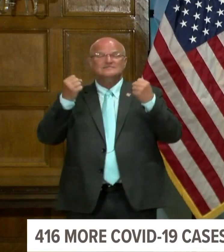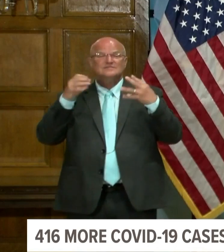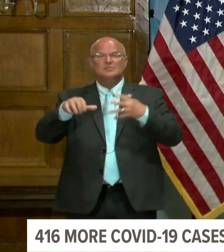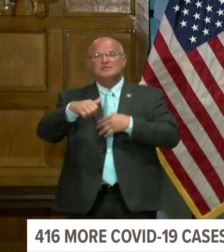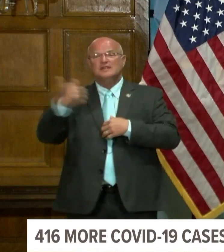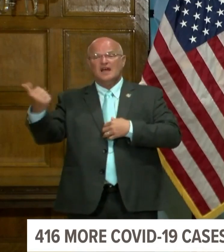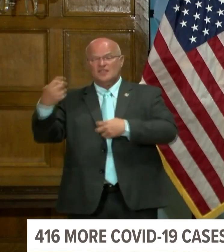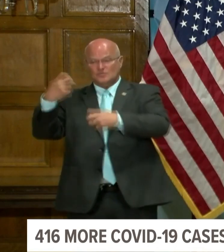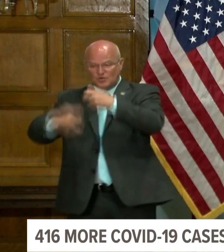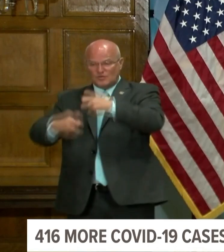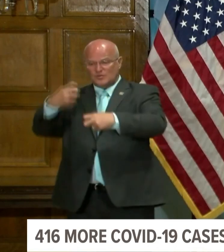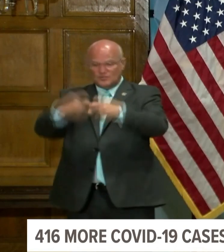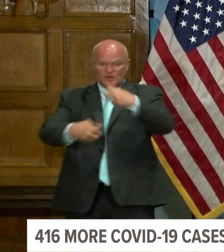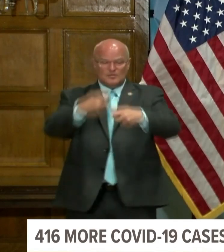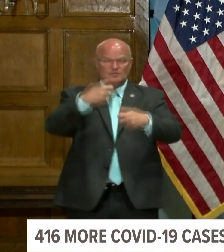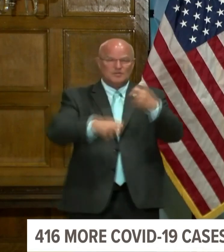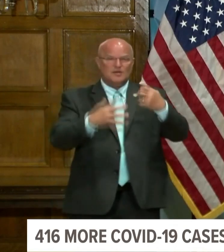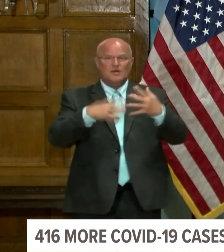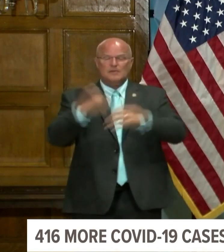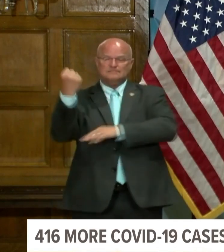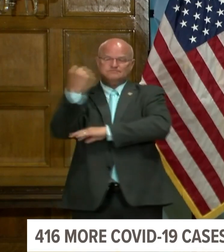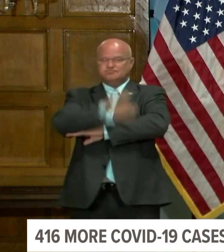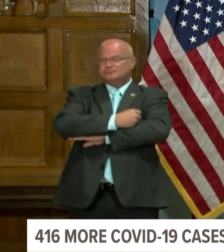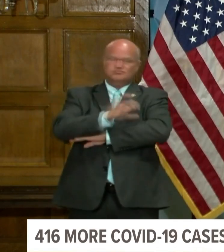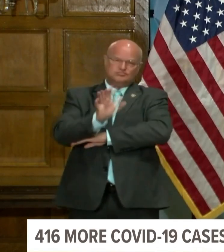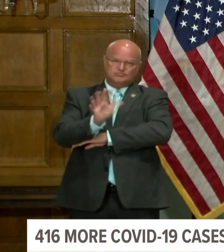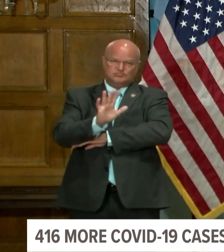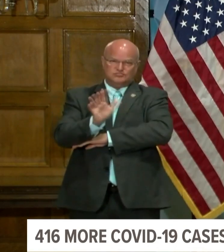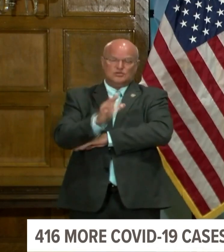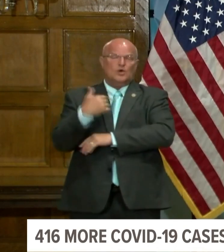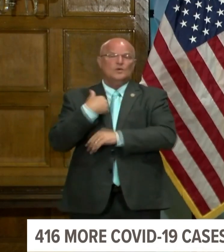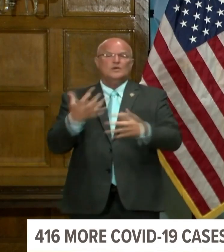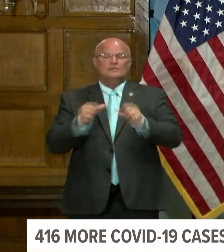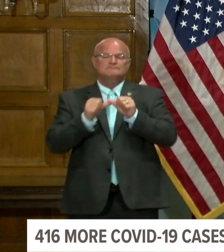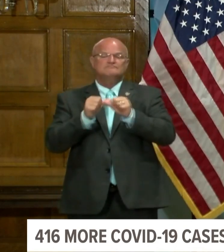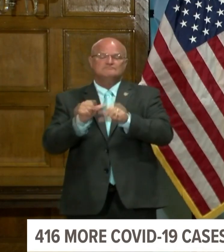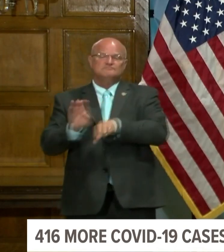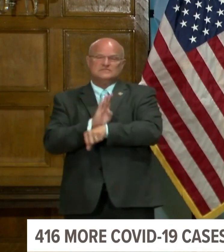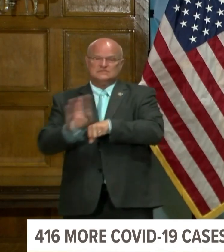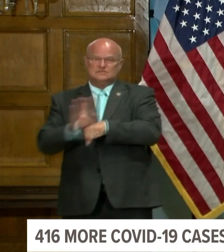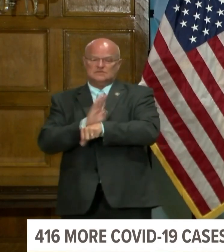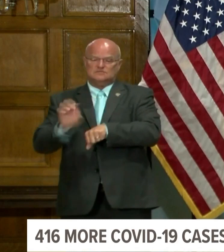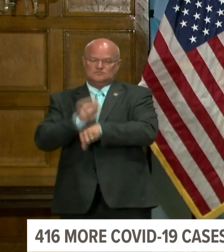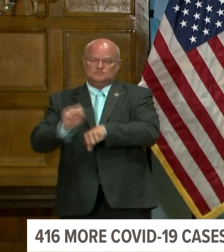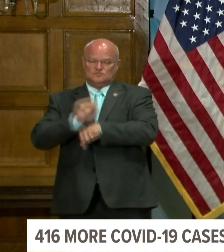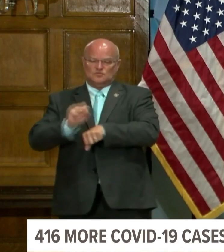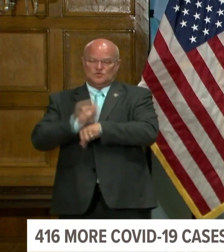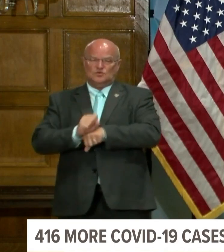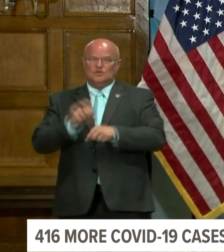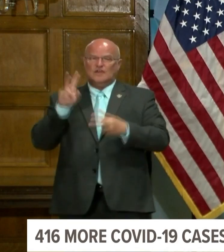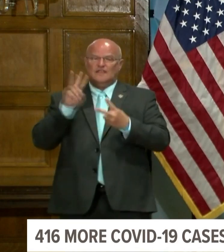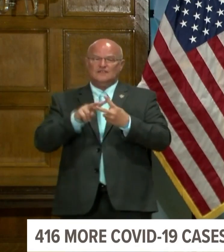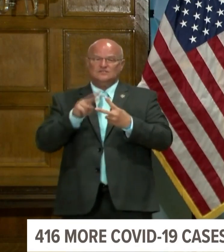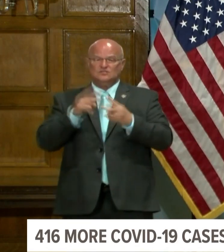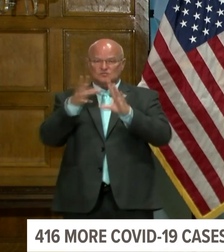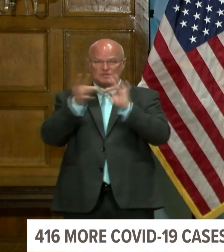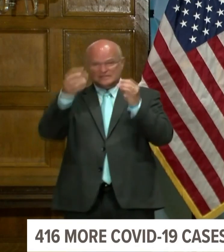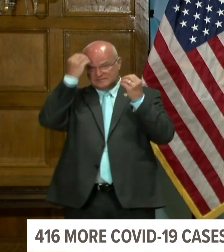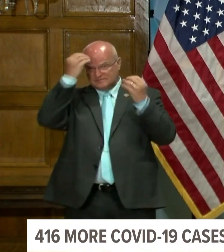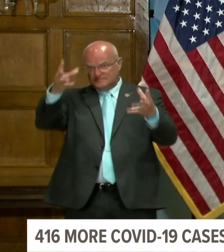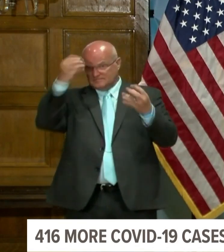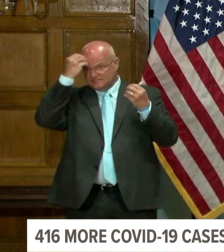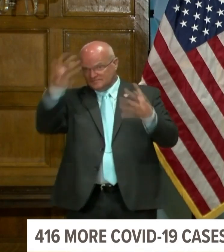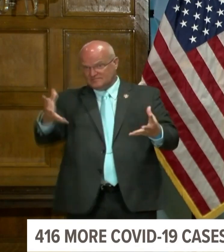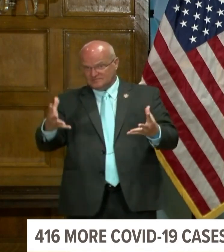other social problems by shutting things down. We want to be able to continue to do business. Those are the two messages, but